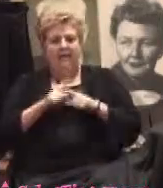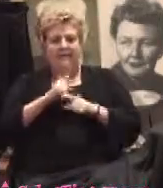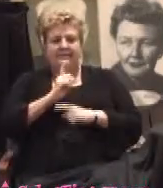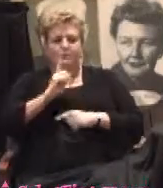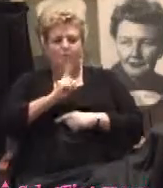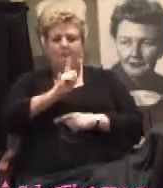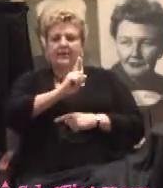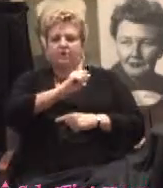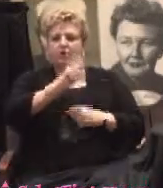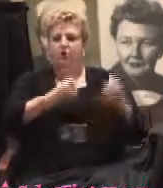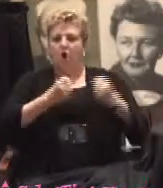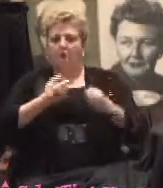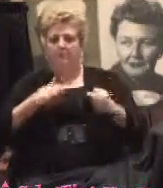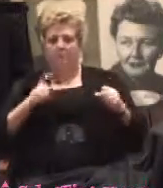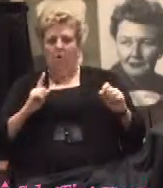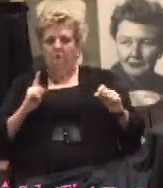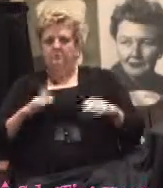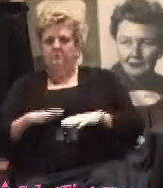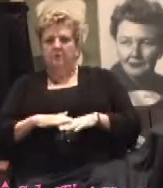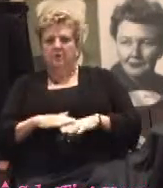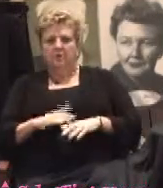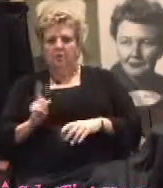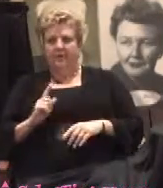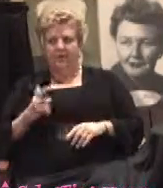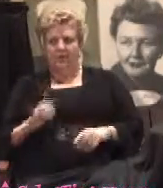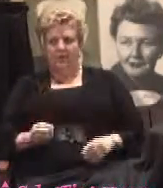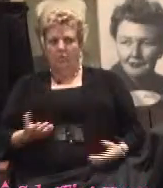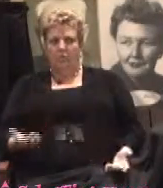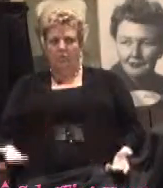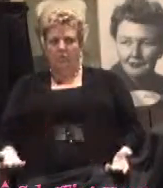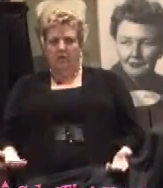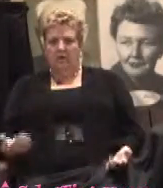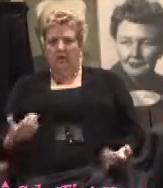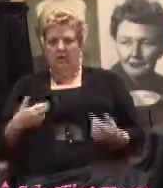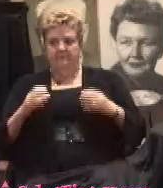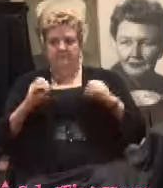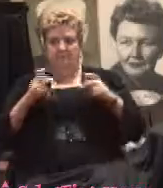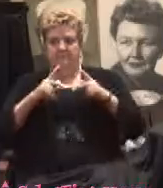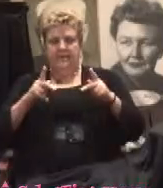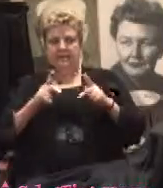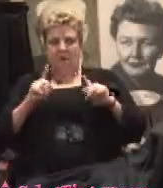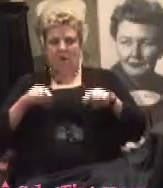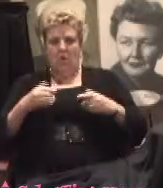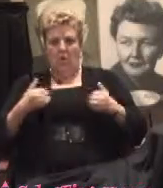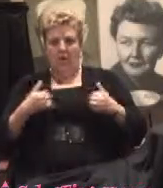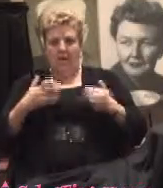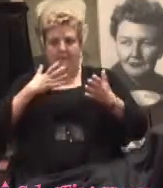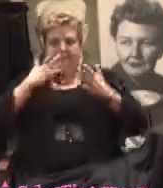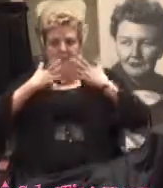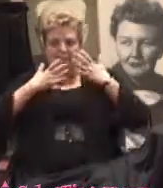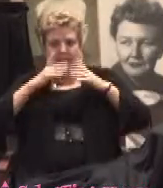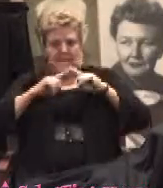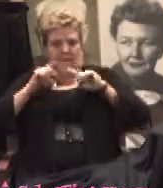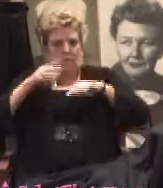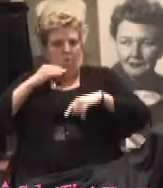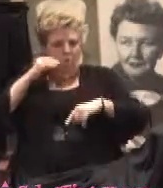he's walking, I'm walking slower, because where am I going to go? And he's going to take me home, and I'm embarrassed, and my whole MO